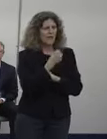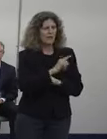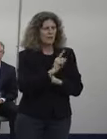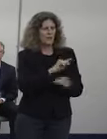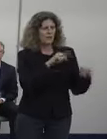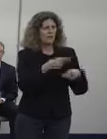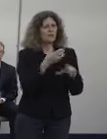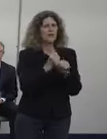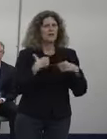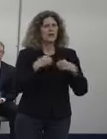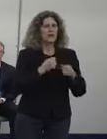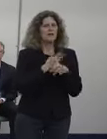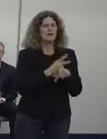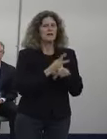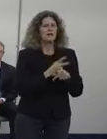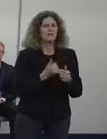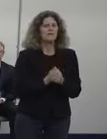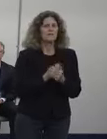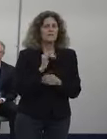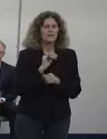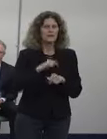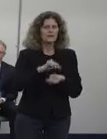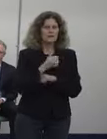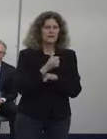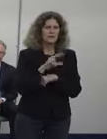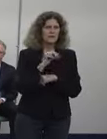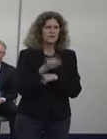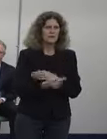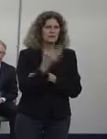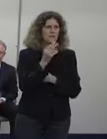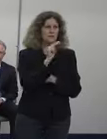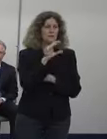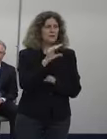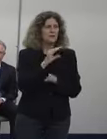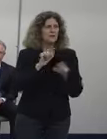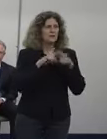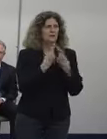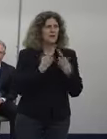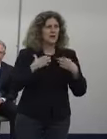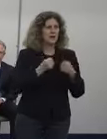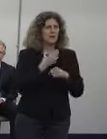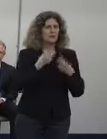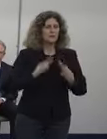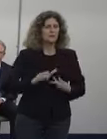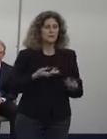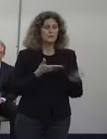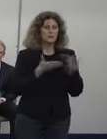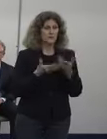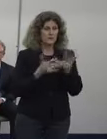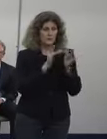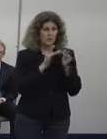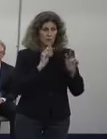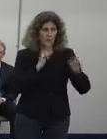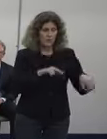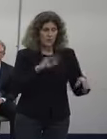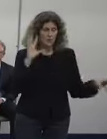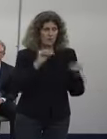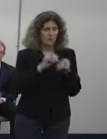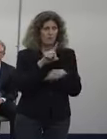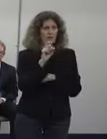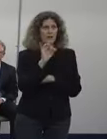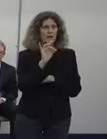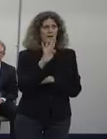As of 10:30 this morning, the North Carolina Department of Health and Human Services website reported 184